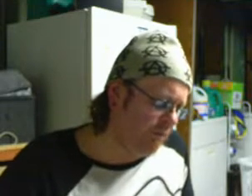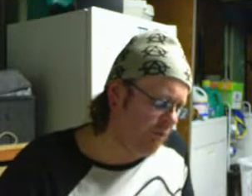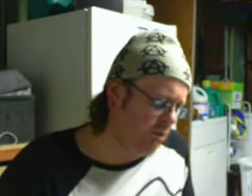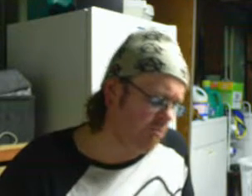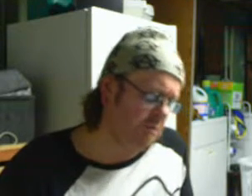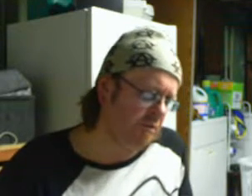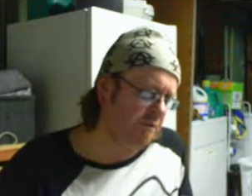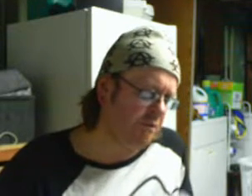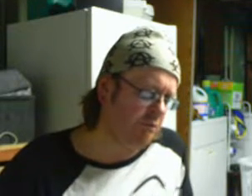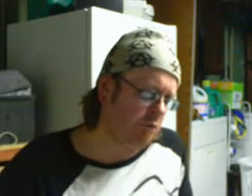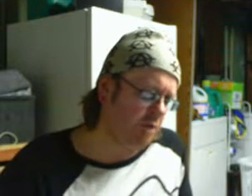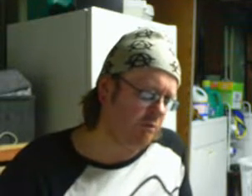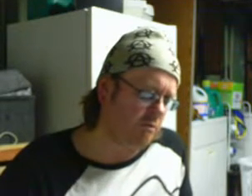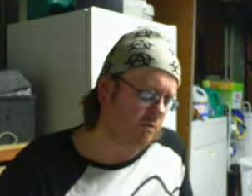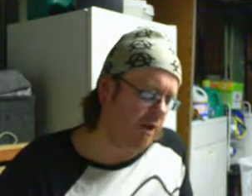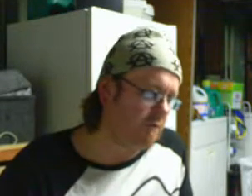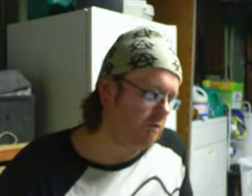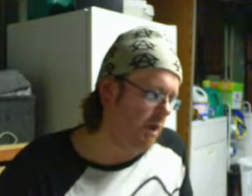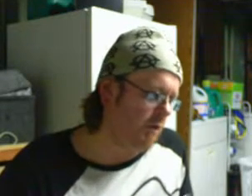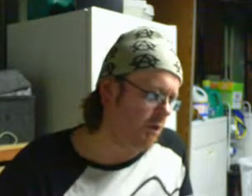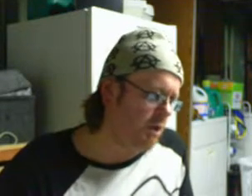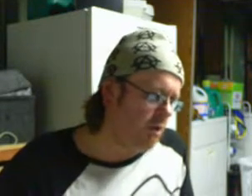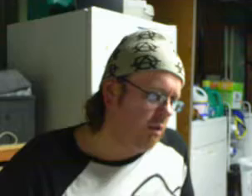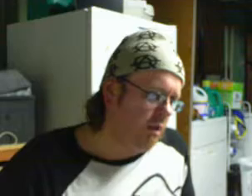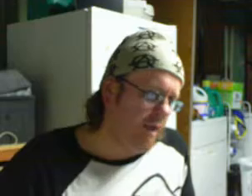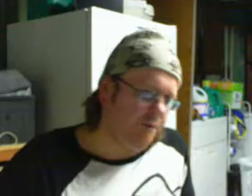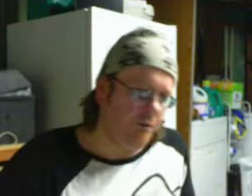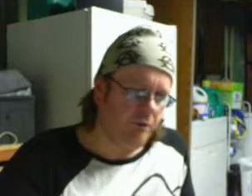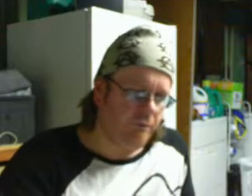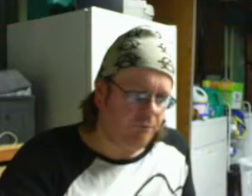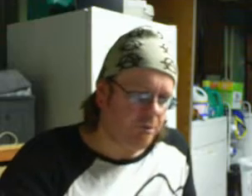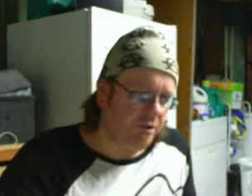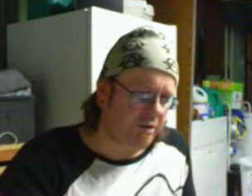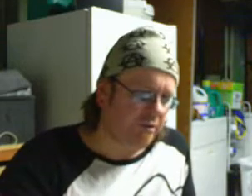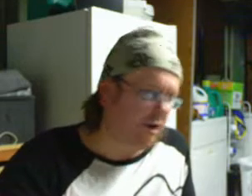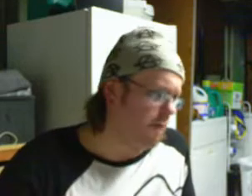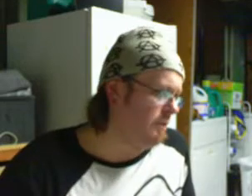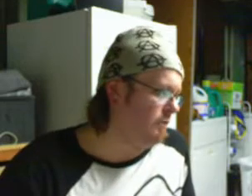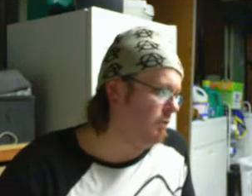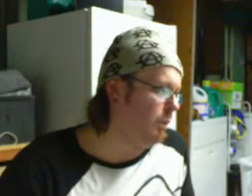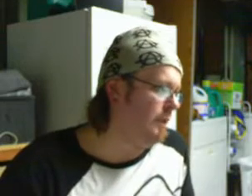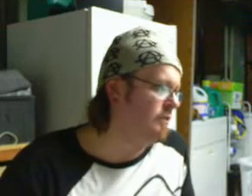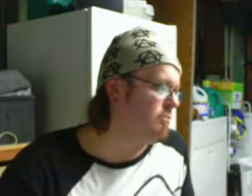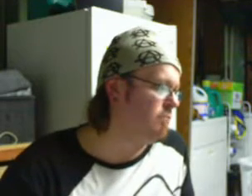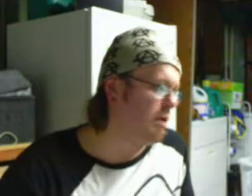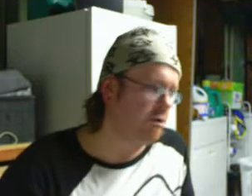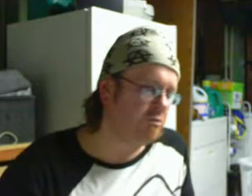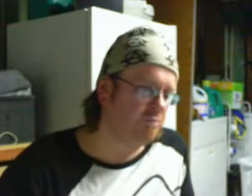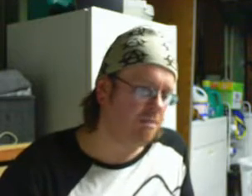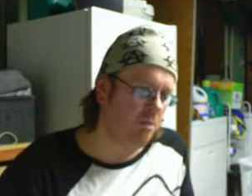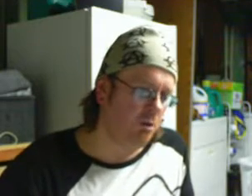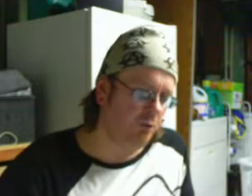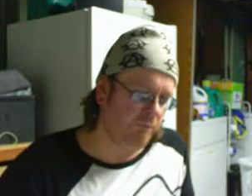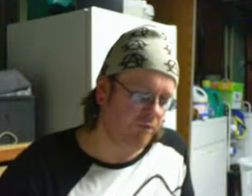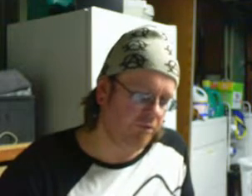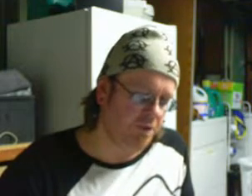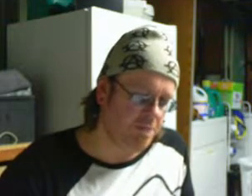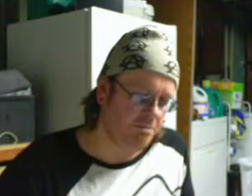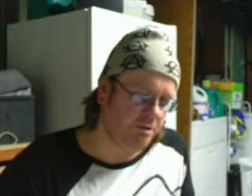Solomon living this rock star lifestyle and having all these foreign dignitaries and queens and monarchs and people all come visit him and